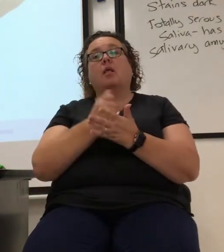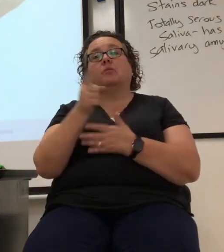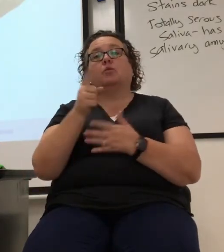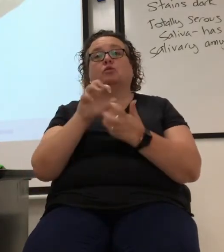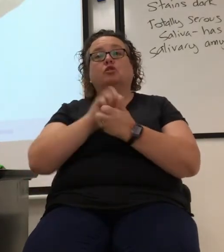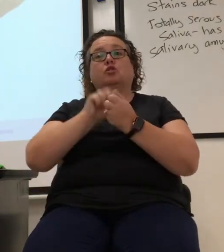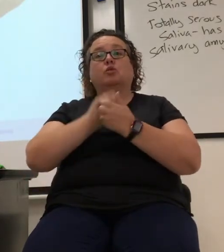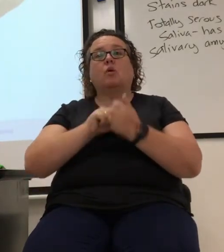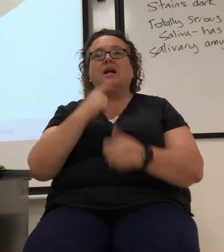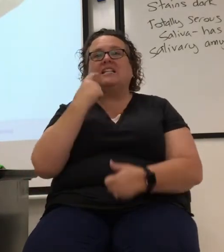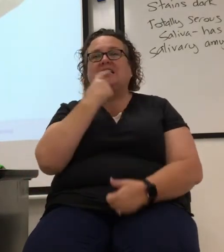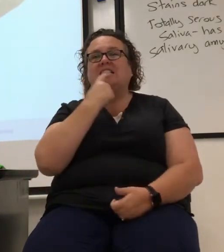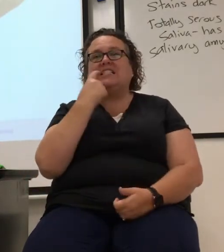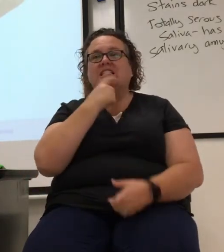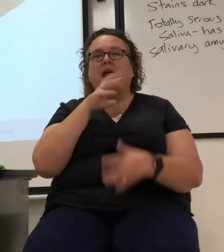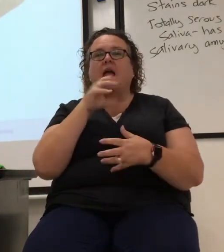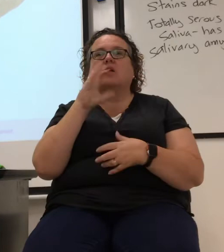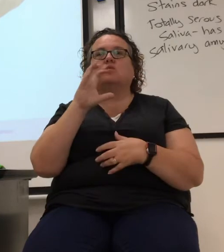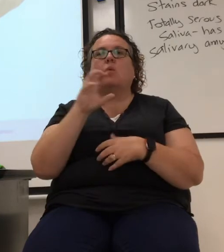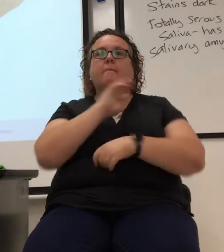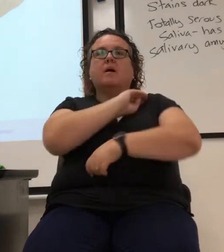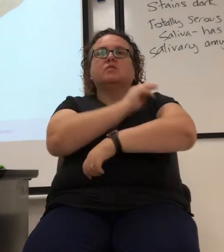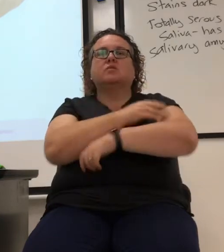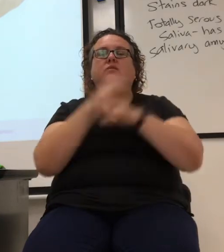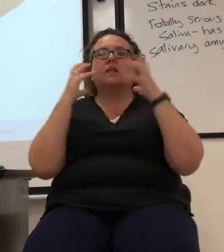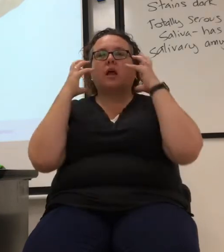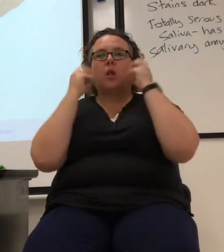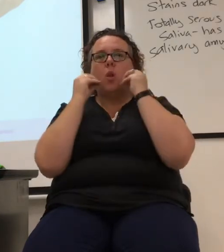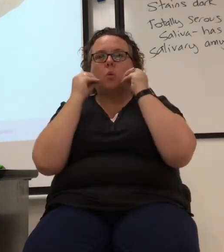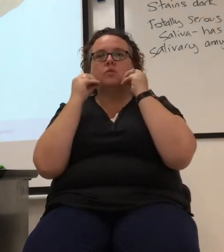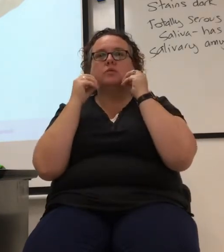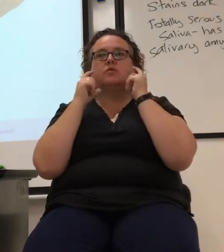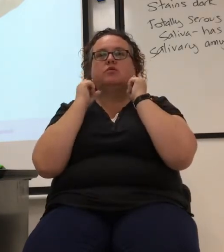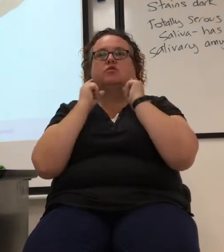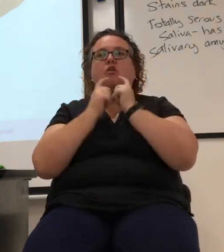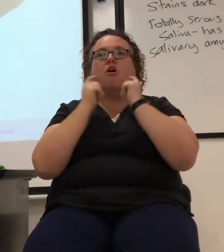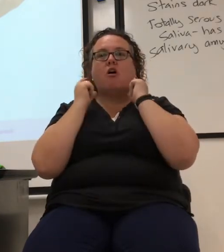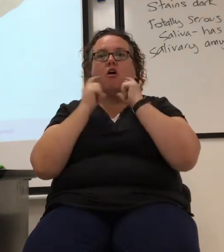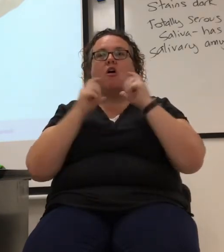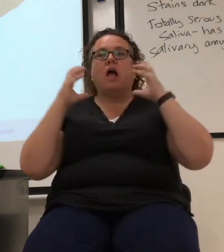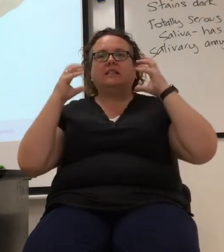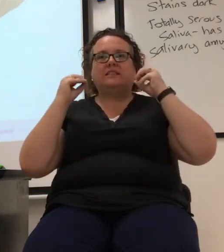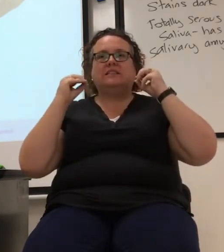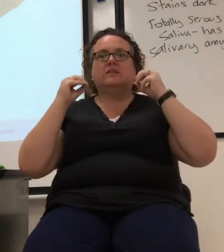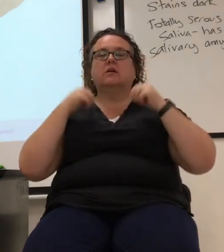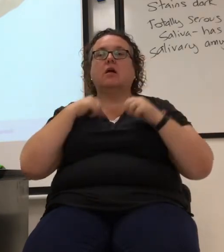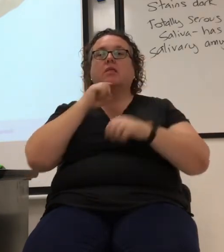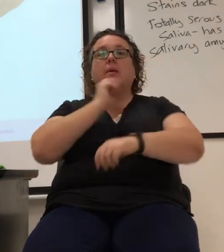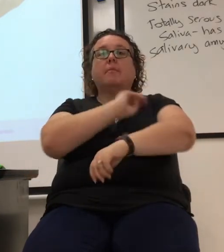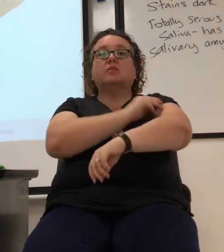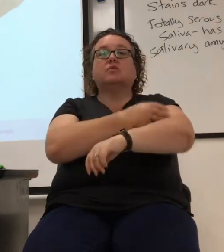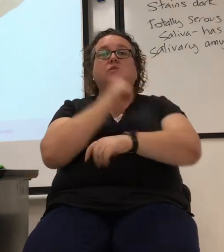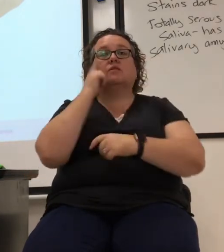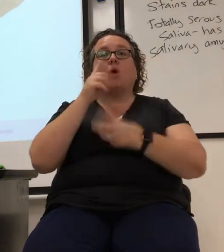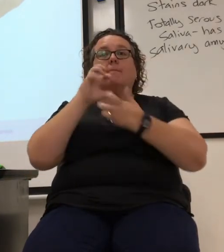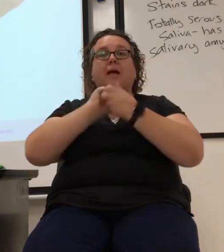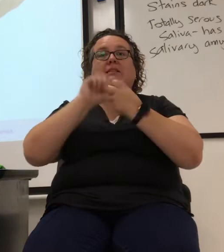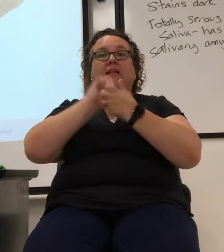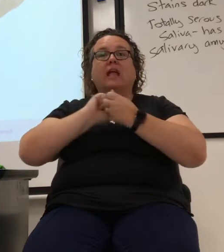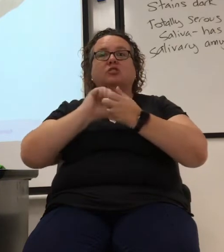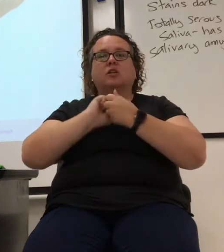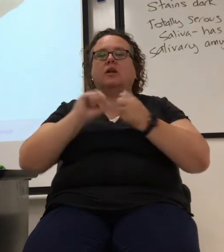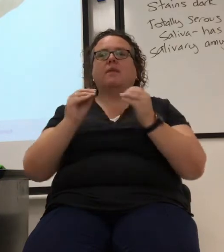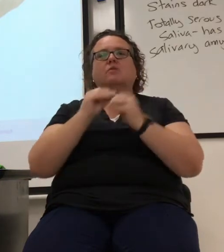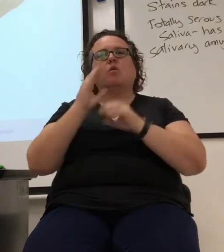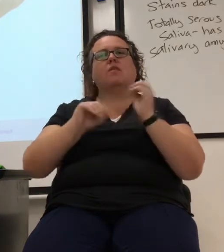are your teeth and the muscles that close your jaw. We'll talk about teeth in a second, but the muscles of mastication, there's more than just